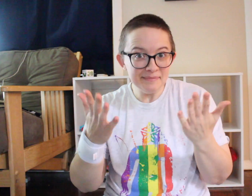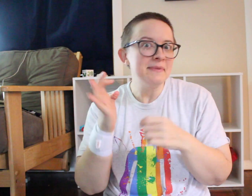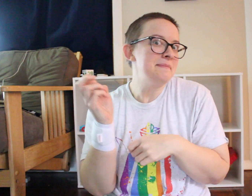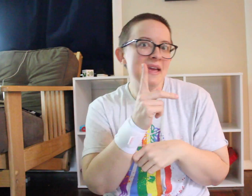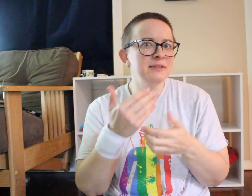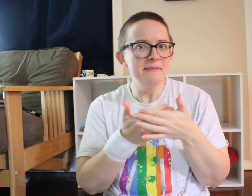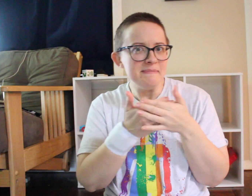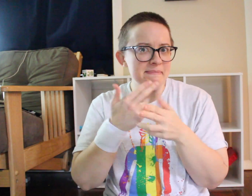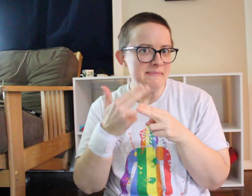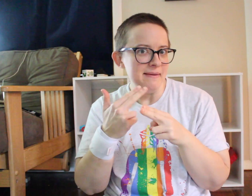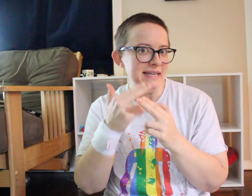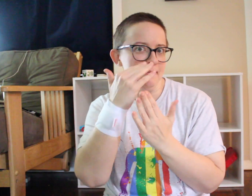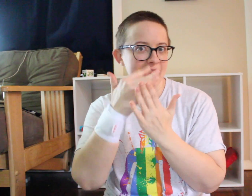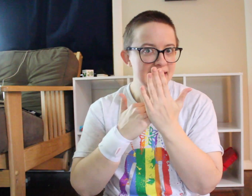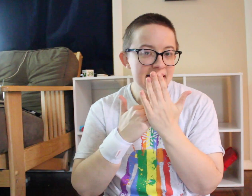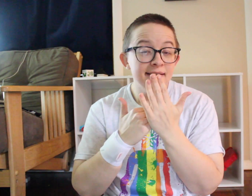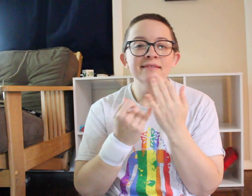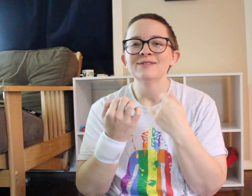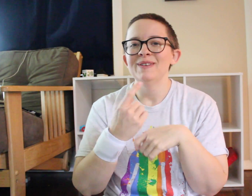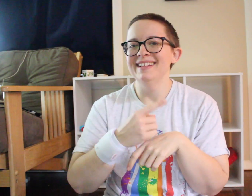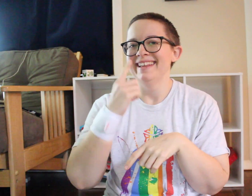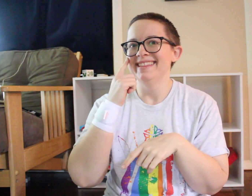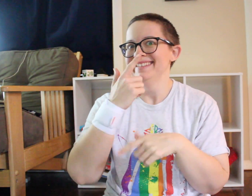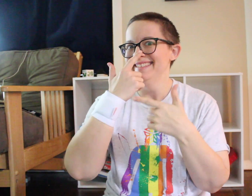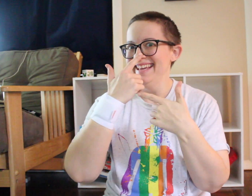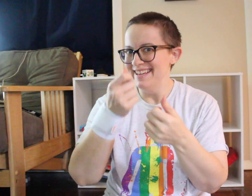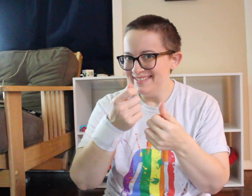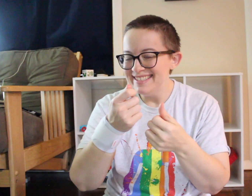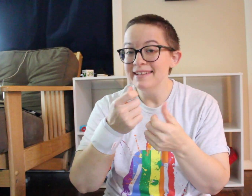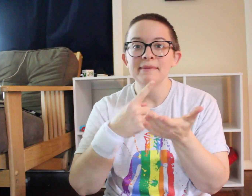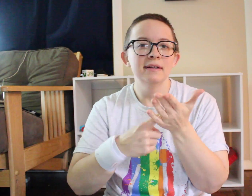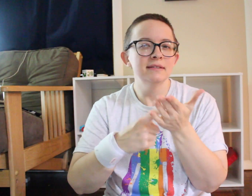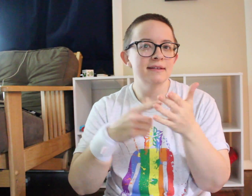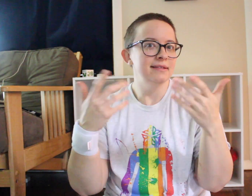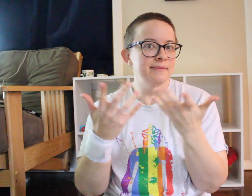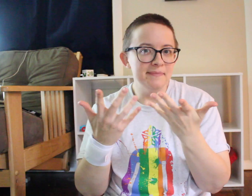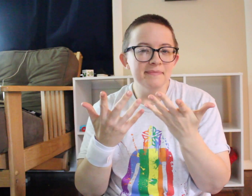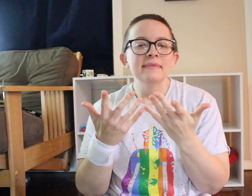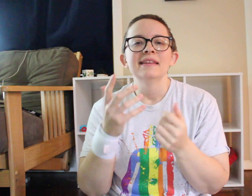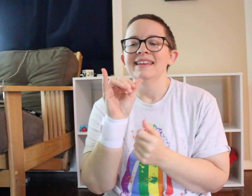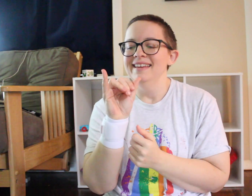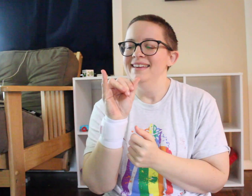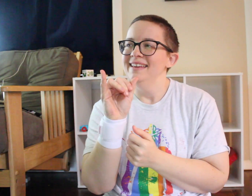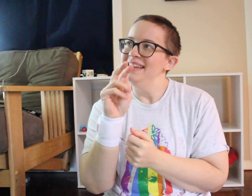Okay, so back to the baby name list. Today, I think is going to be really interesting. We're discussing